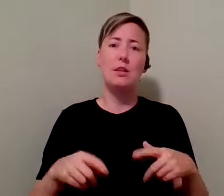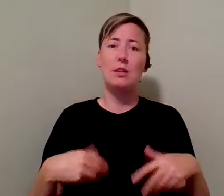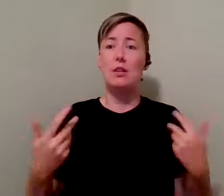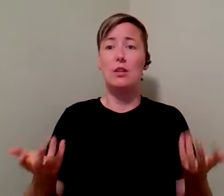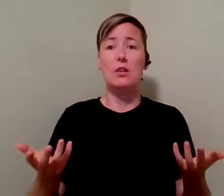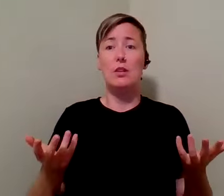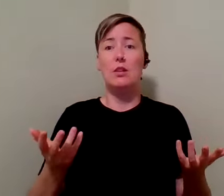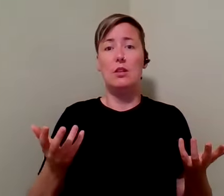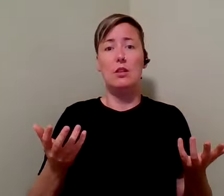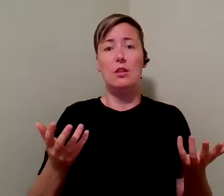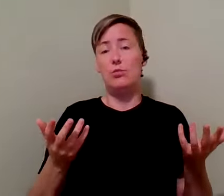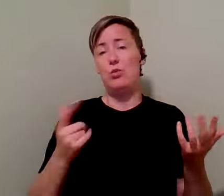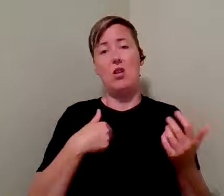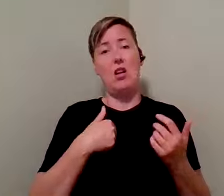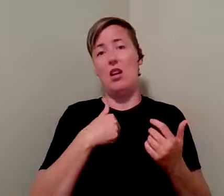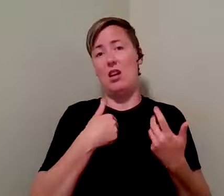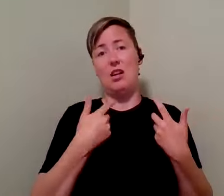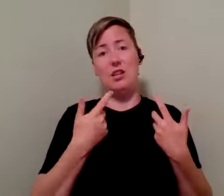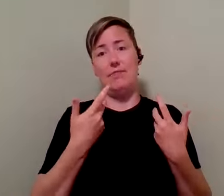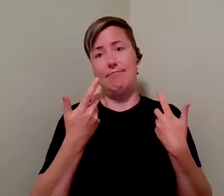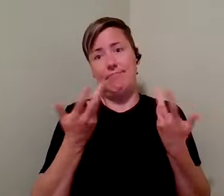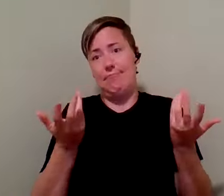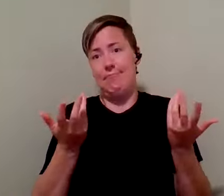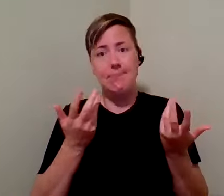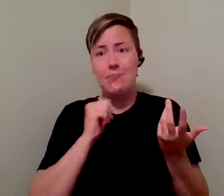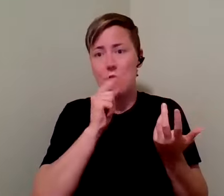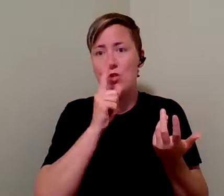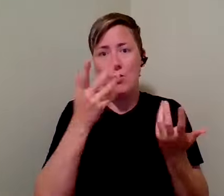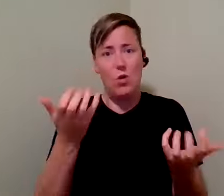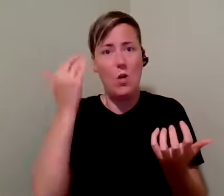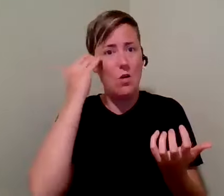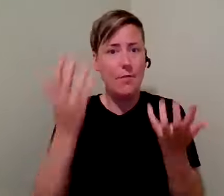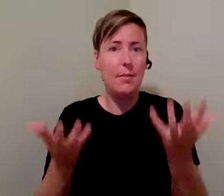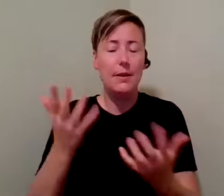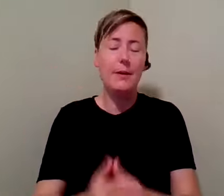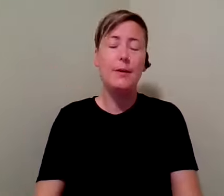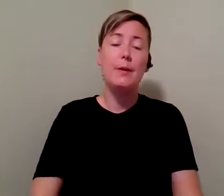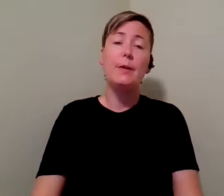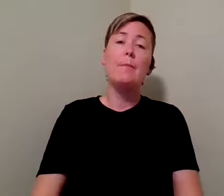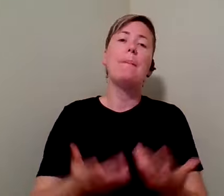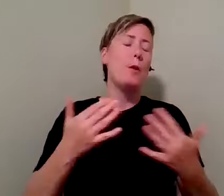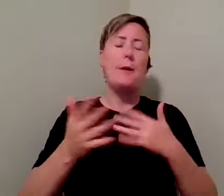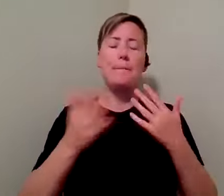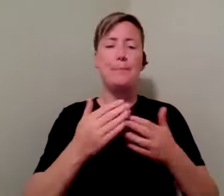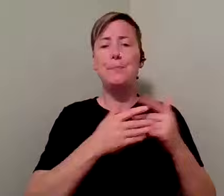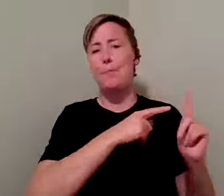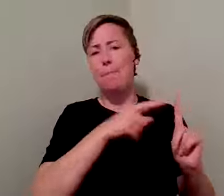have catch up with me. Anyway, so I'm out of college, and now the drinking's